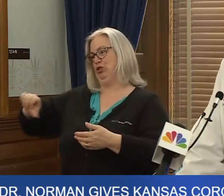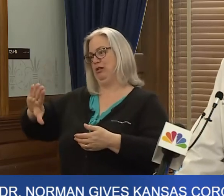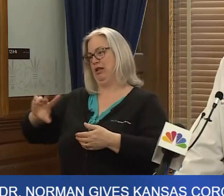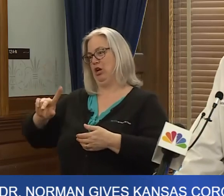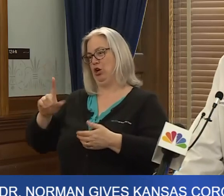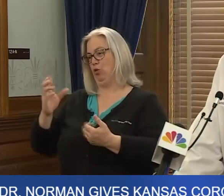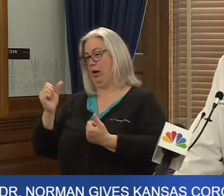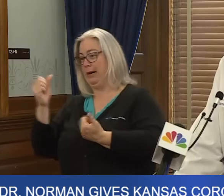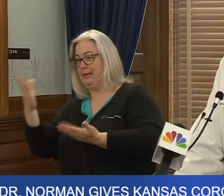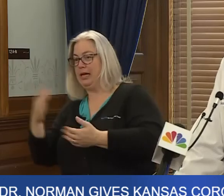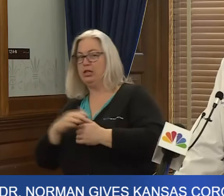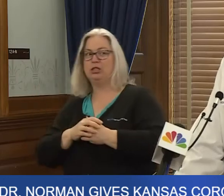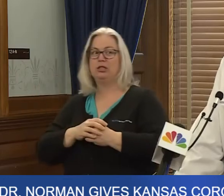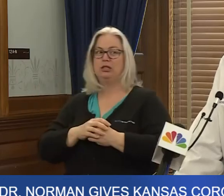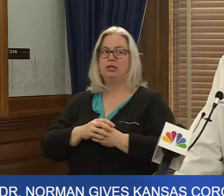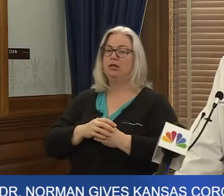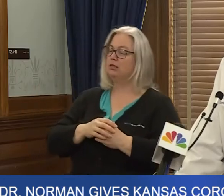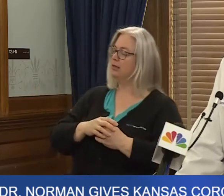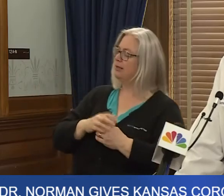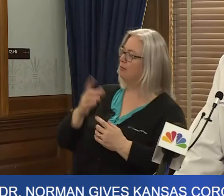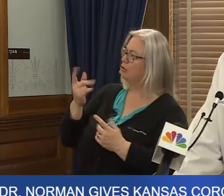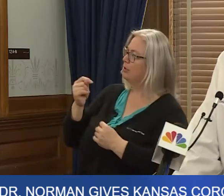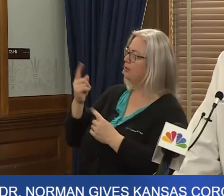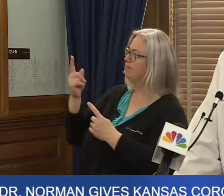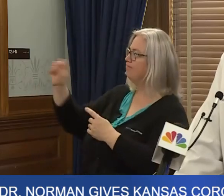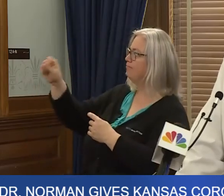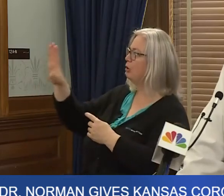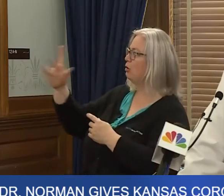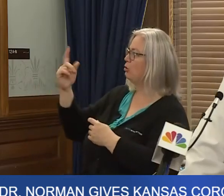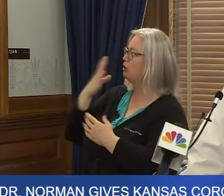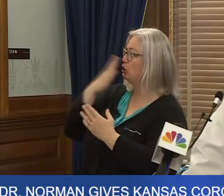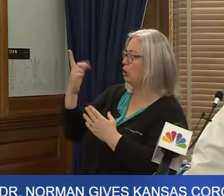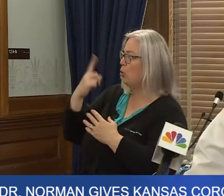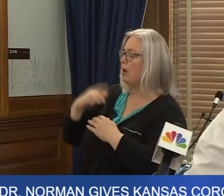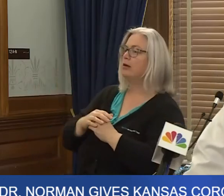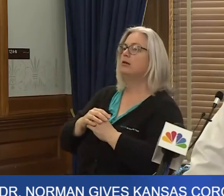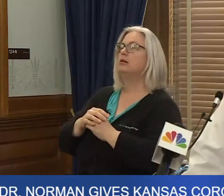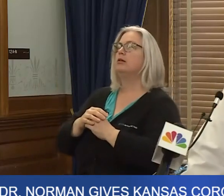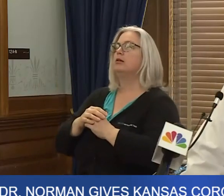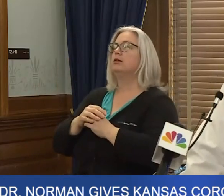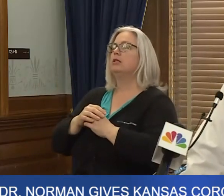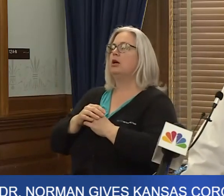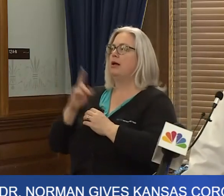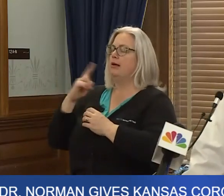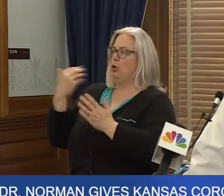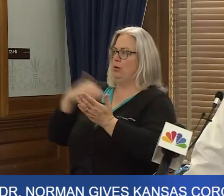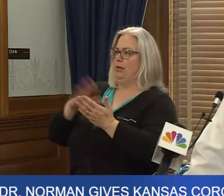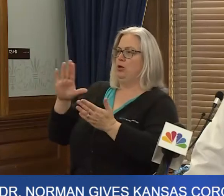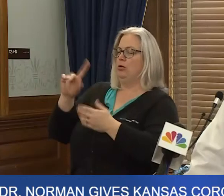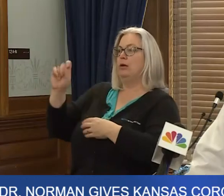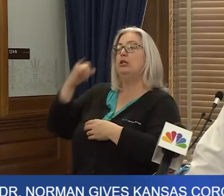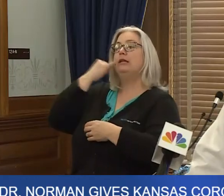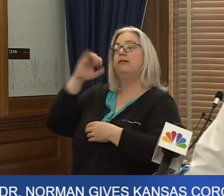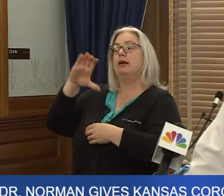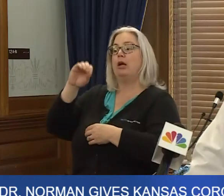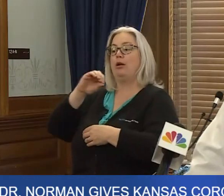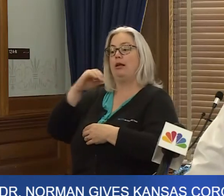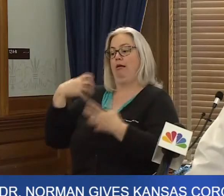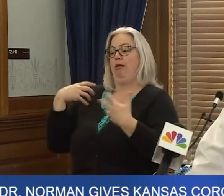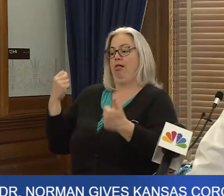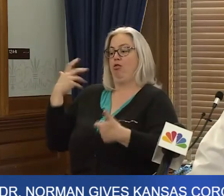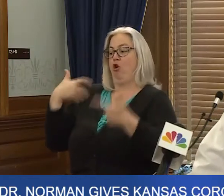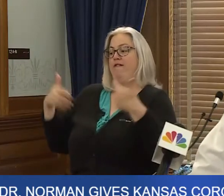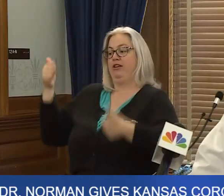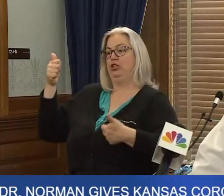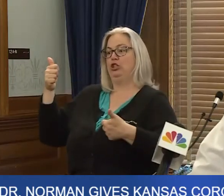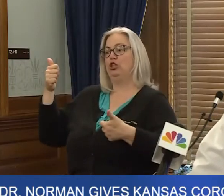commission? Yeah, I know the question, Martin. It's a very good one. What if you're what you're really asking is, if a county health officer gets